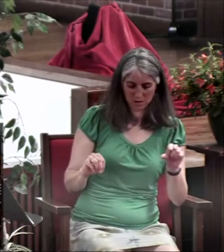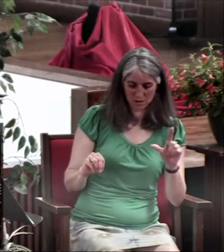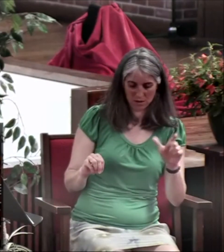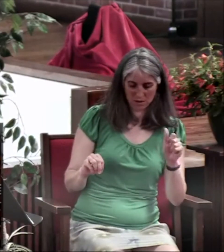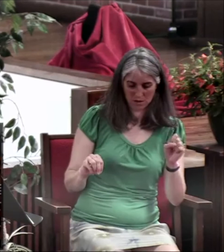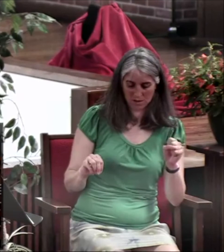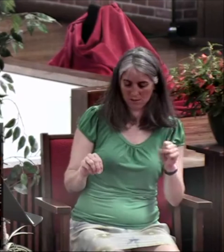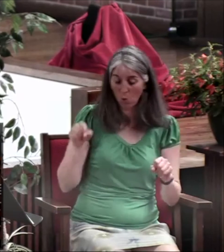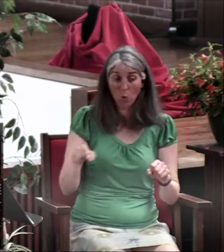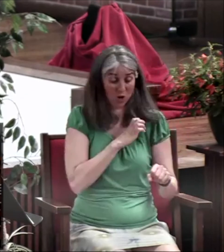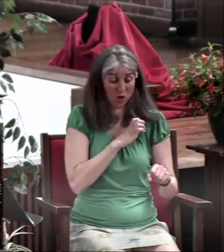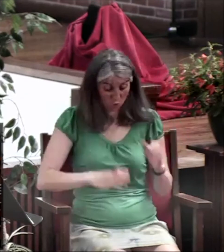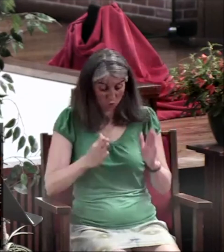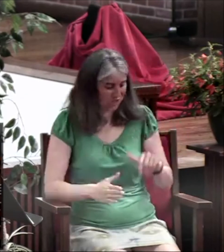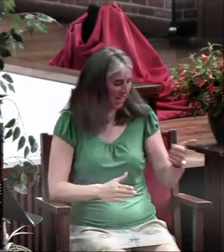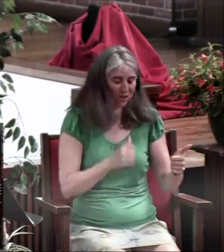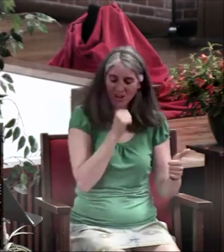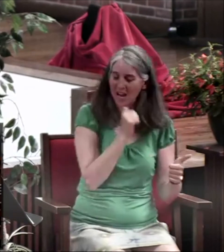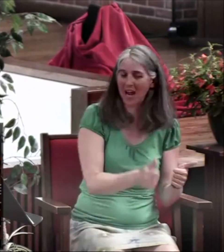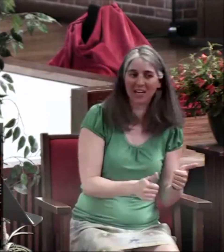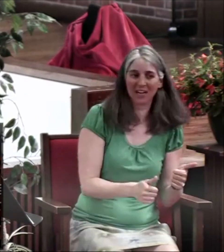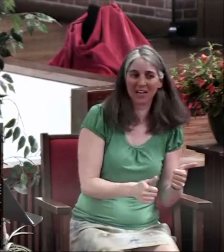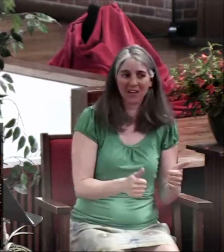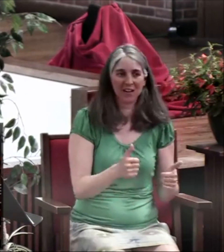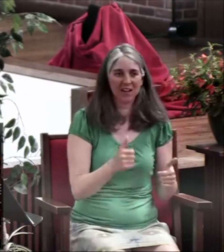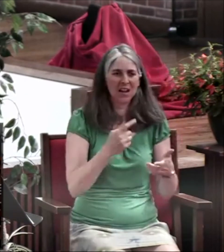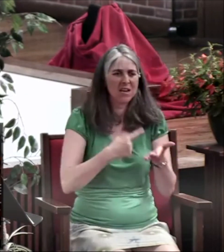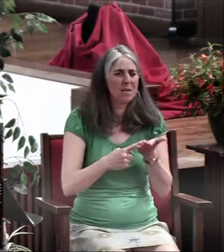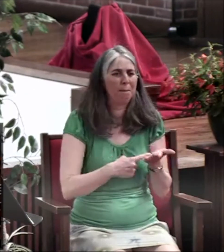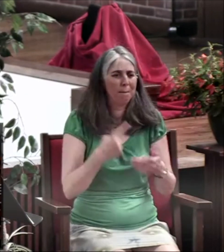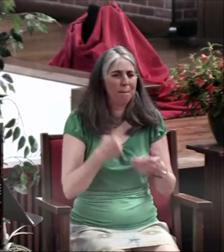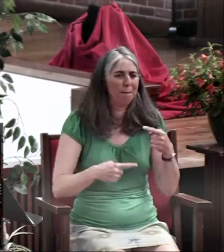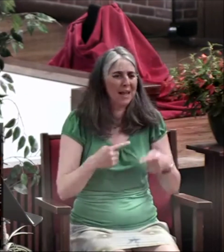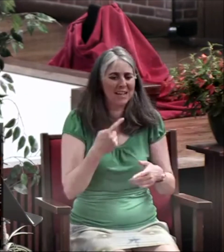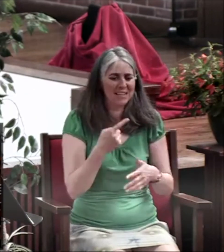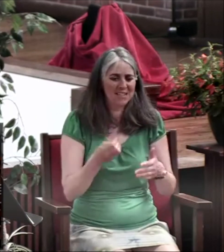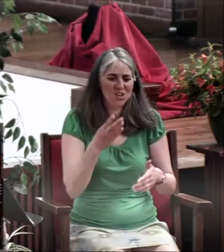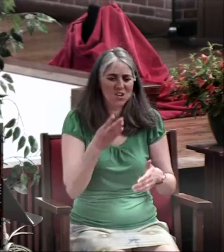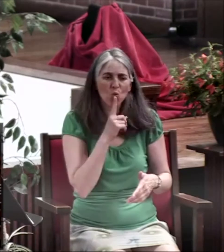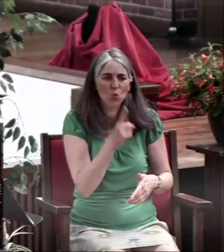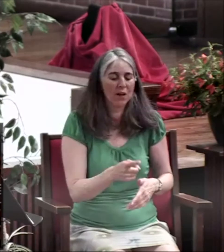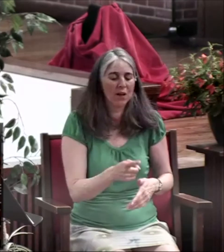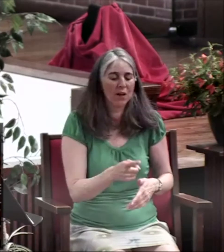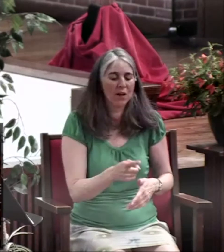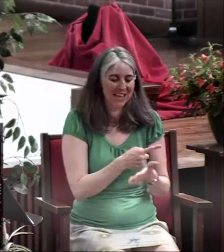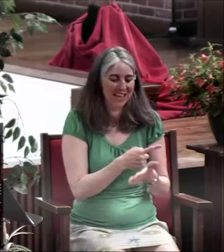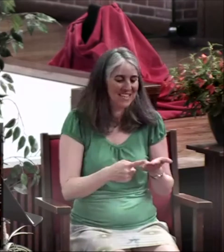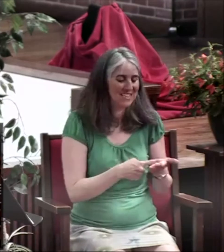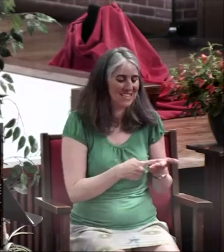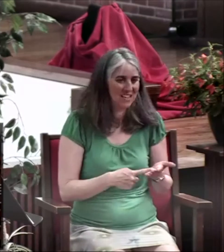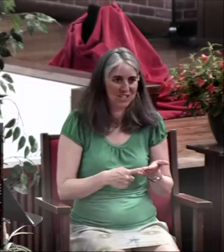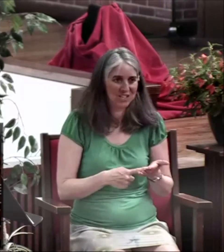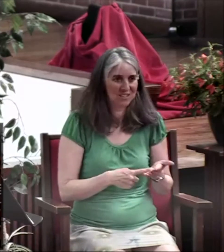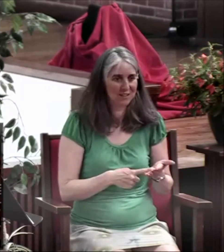One was a Christian, the other one wasn't. Does God exist? Well, you know, usually these patterns, these discussions go down the same